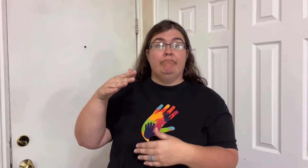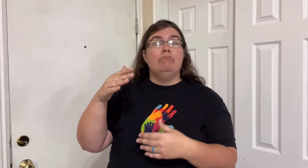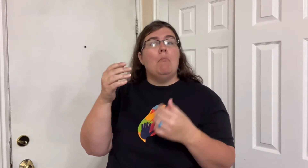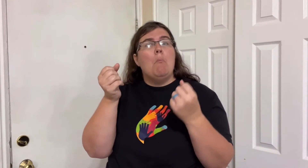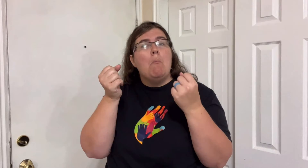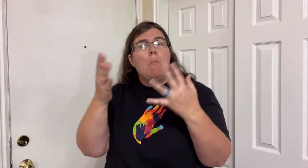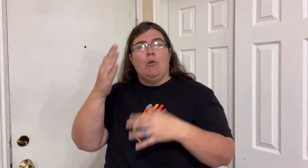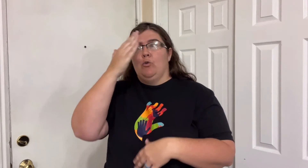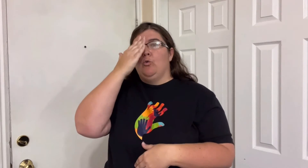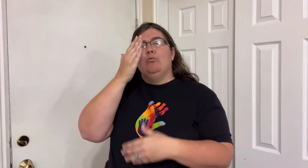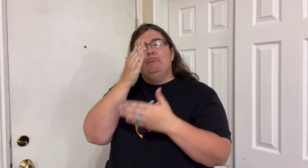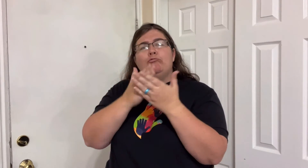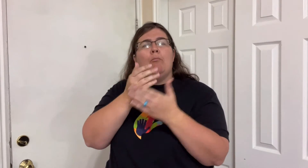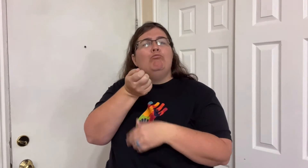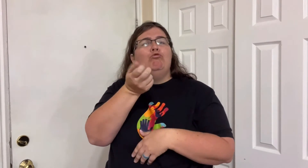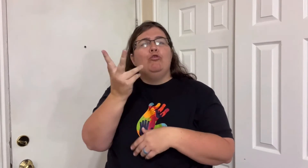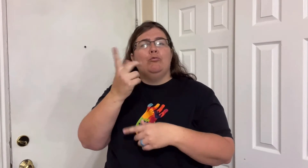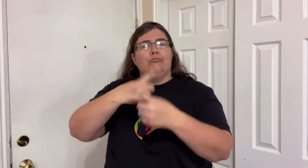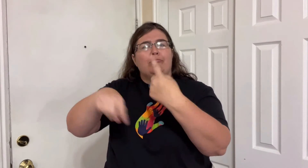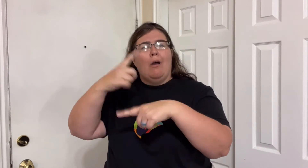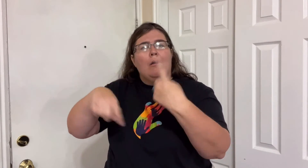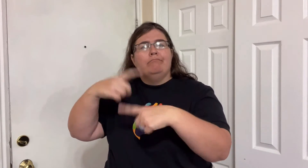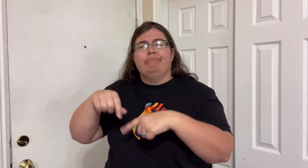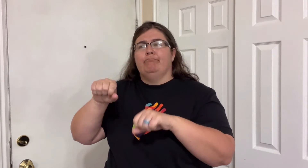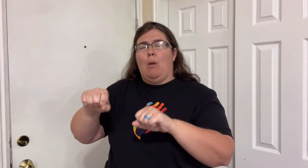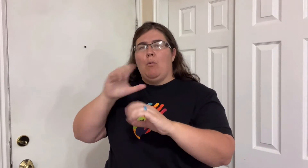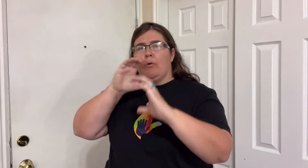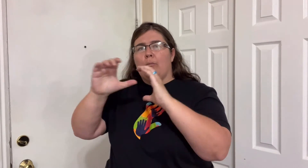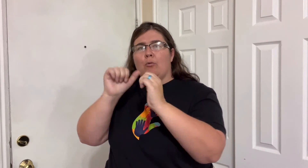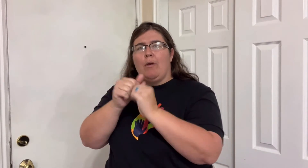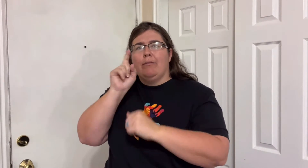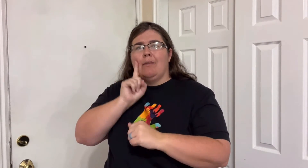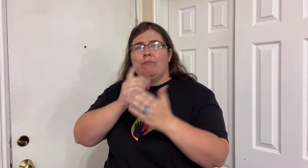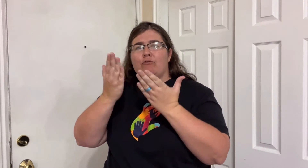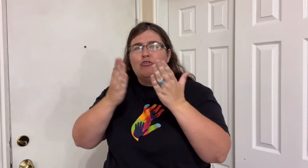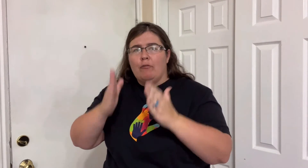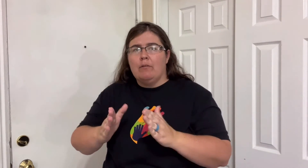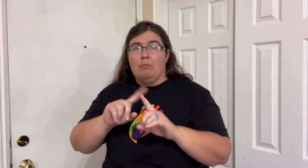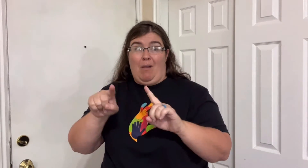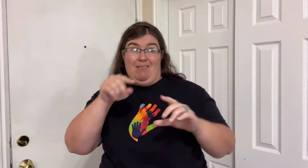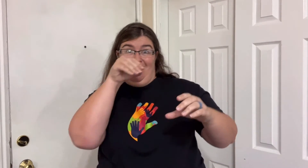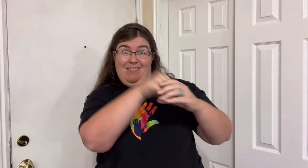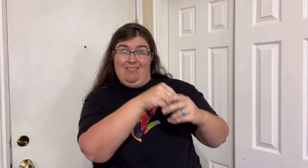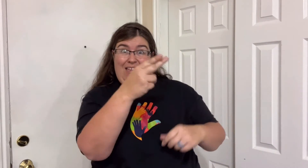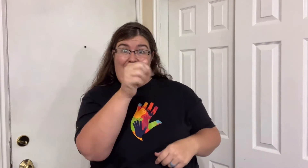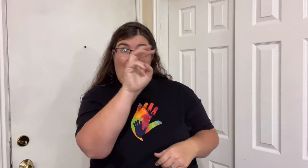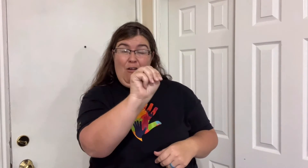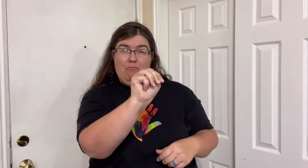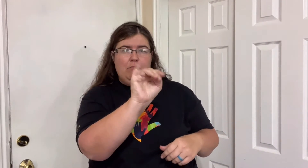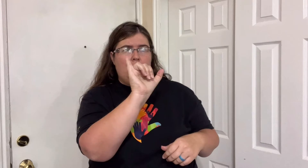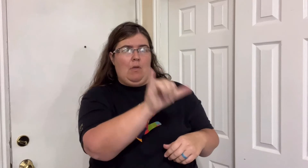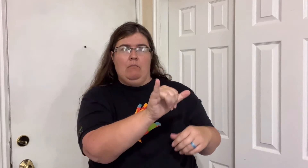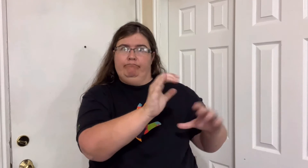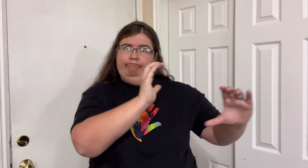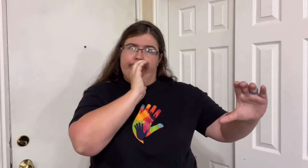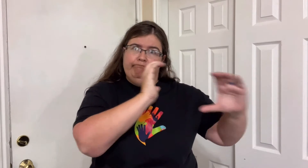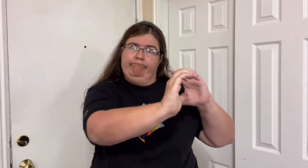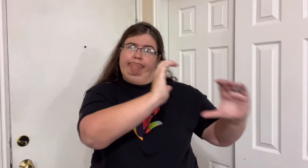areas, many knew a few signs so they could communicate with the deaf servants. But in the harem, that was the main means